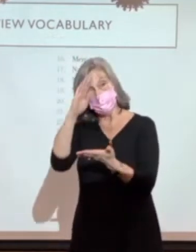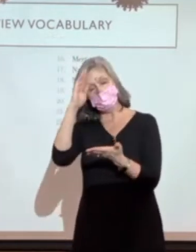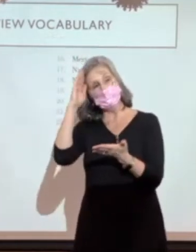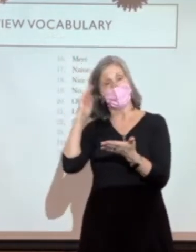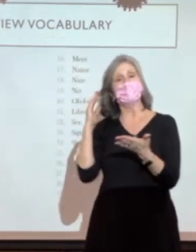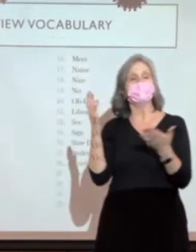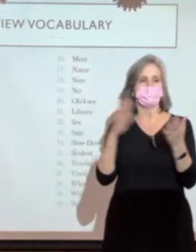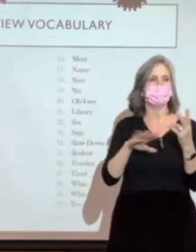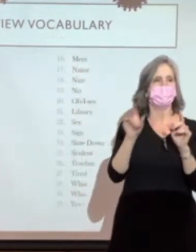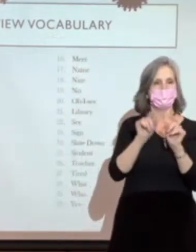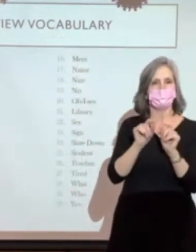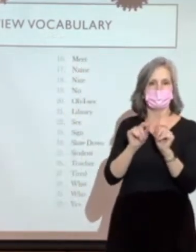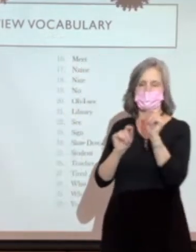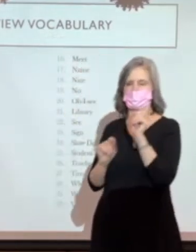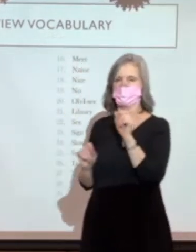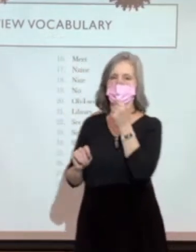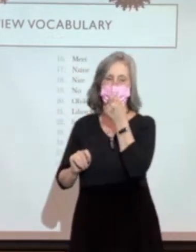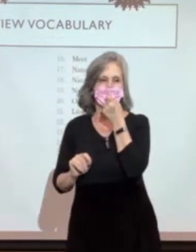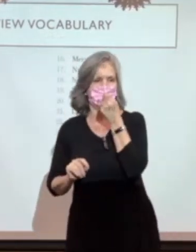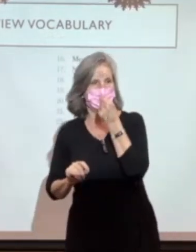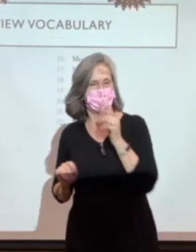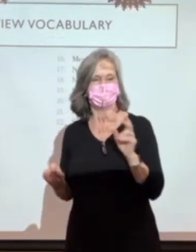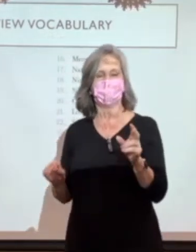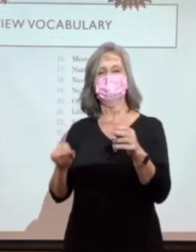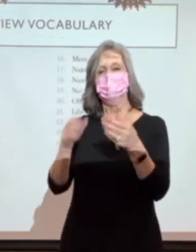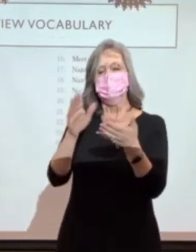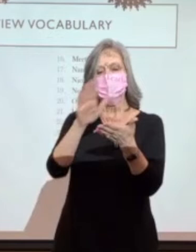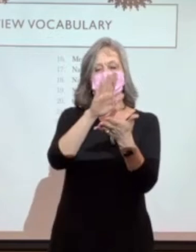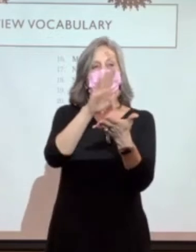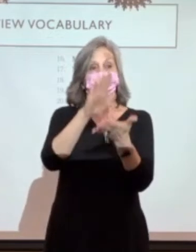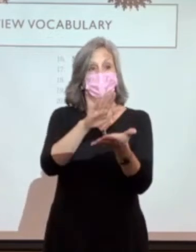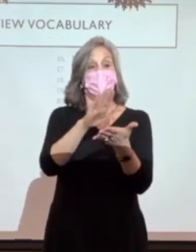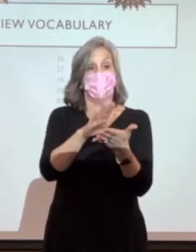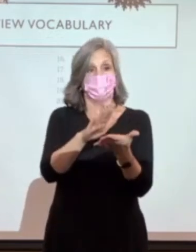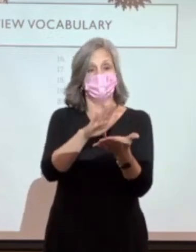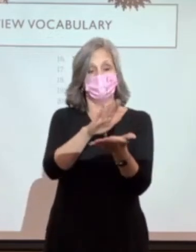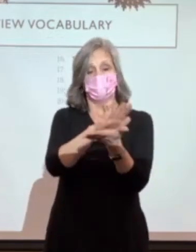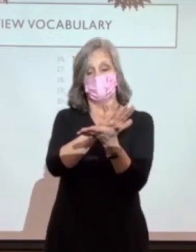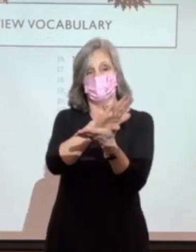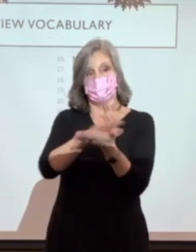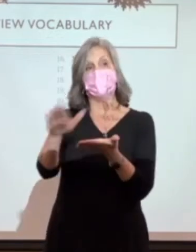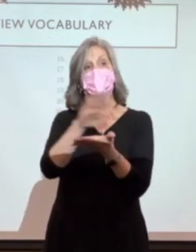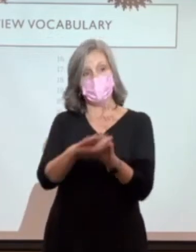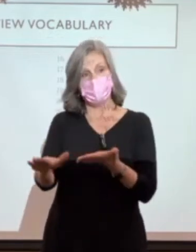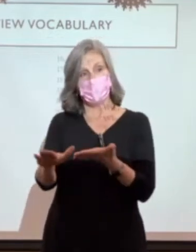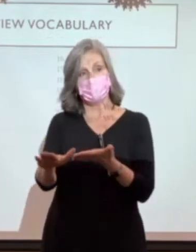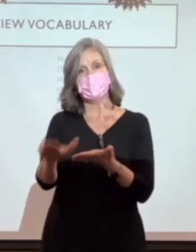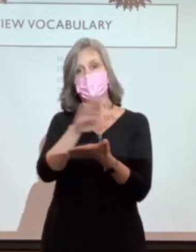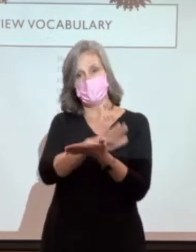you sign, and we're going to go over this just a little bit before the class ends, it really matters if you're repeating something versus doing